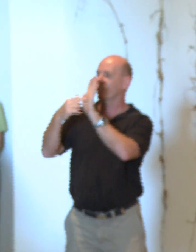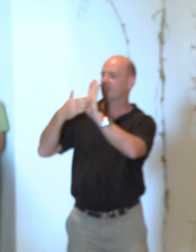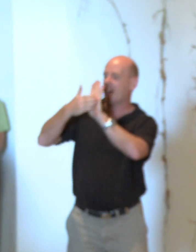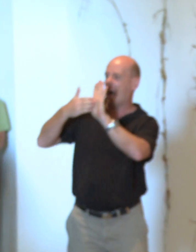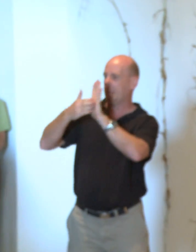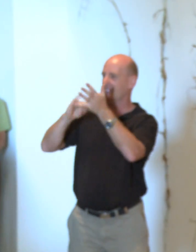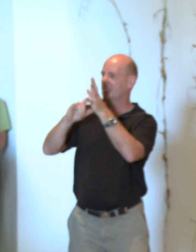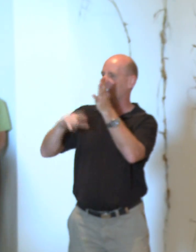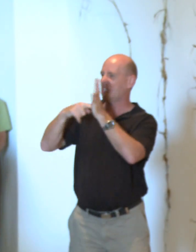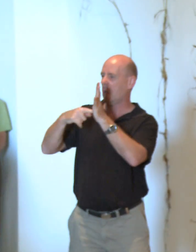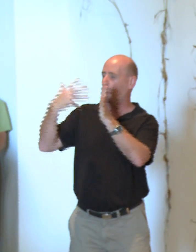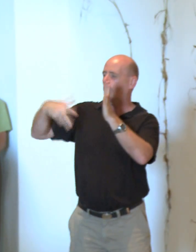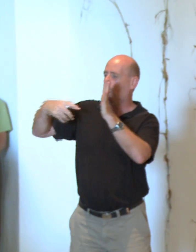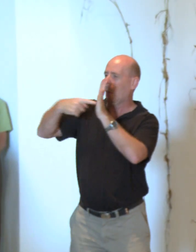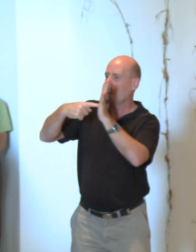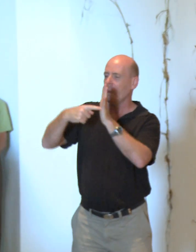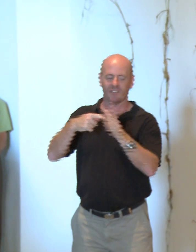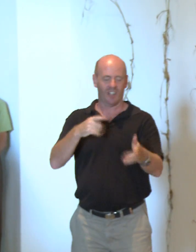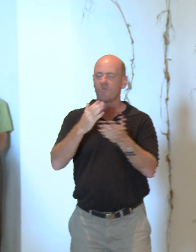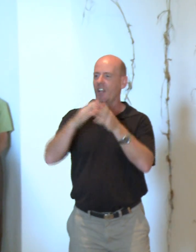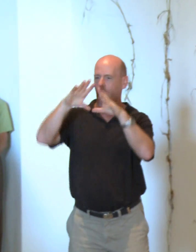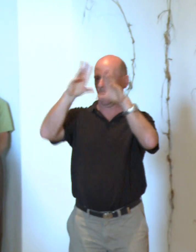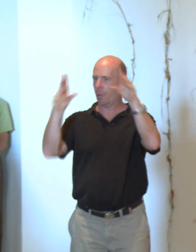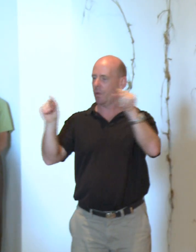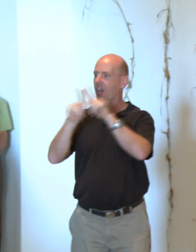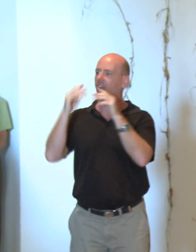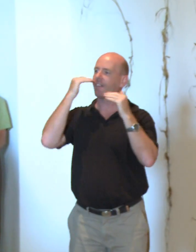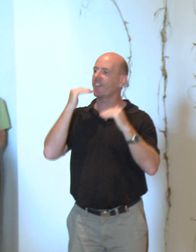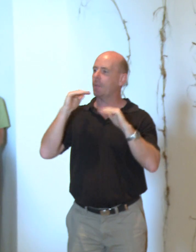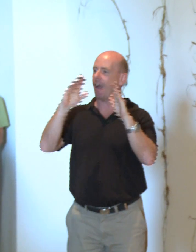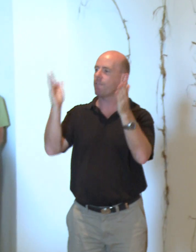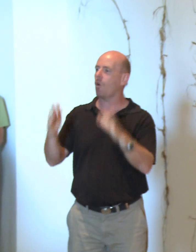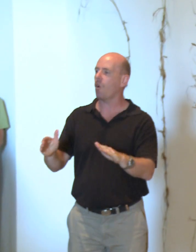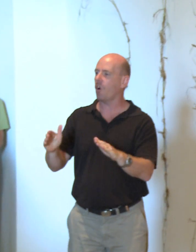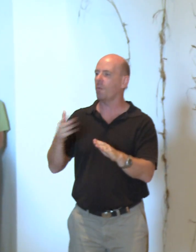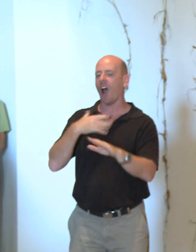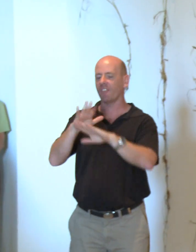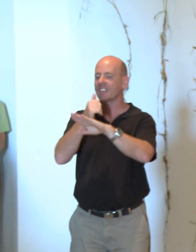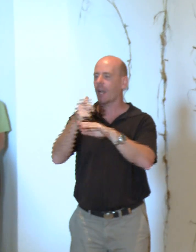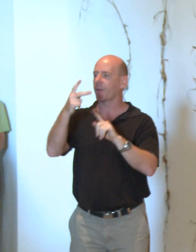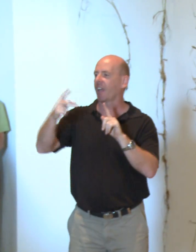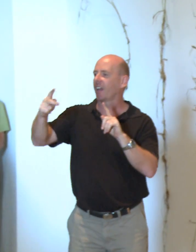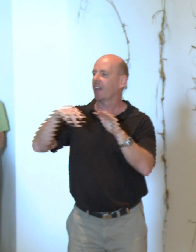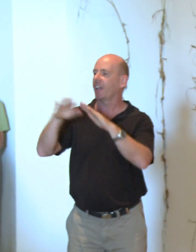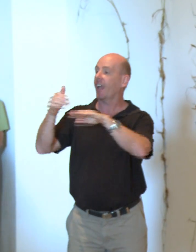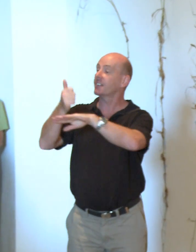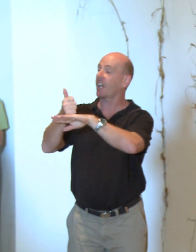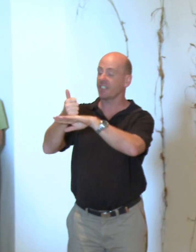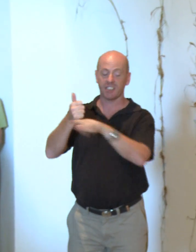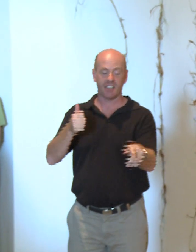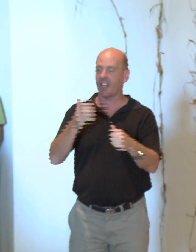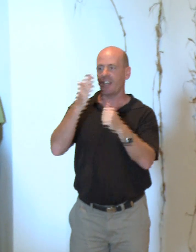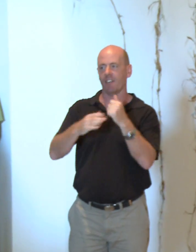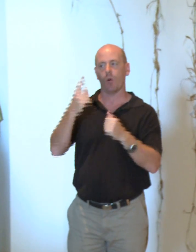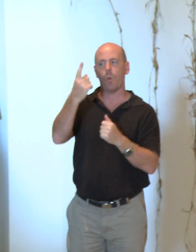shape. It's a female form, and I have recreated a couple of times in installations. So it's never